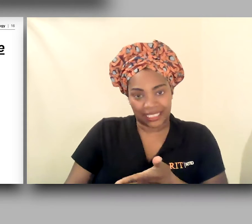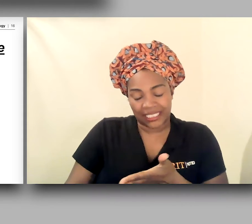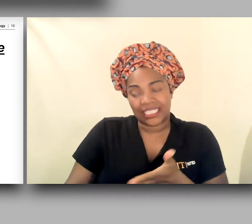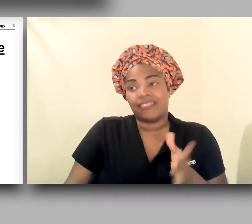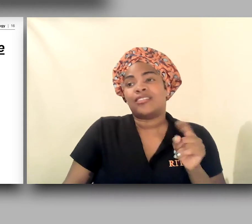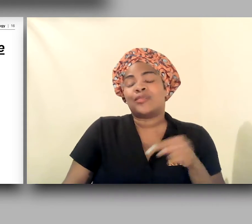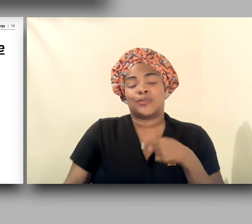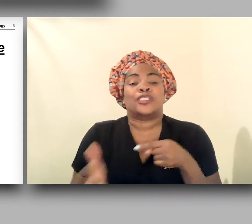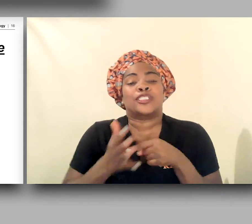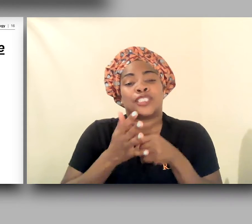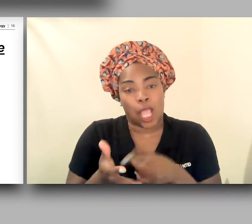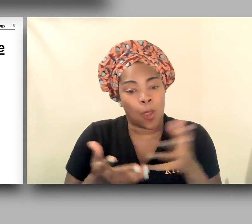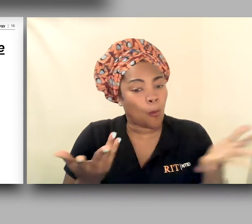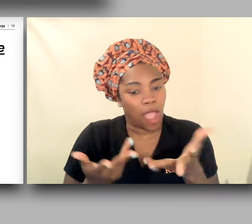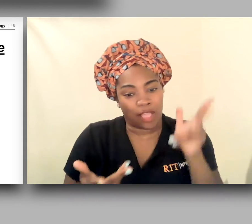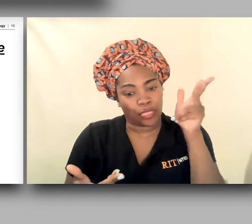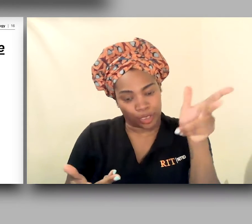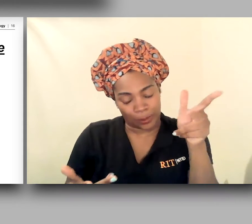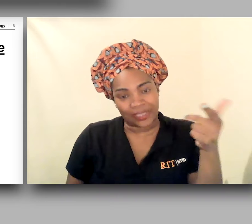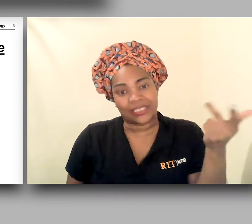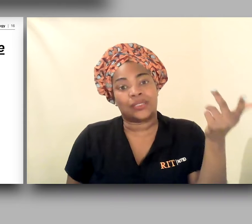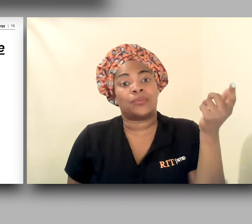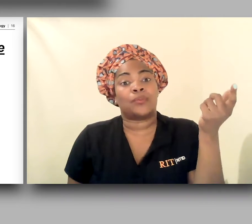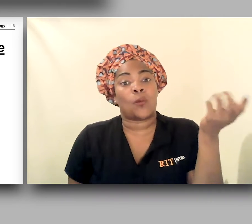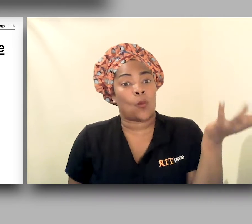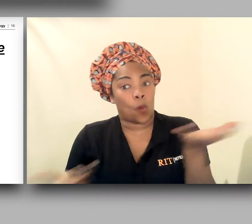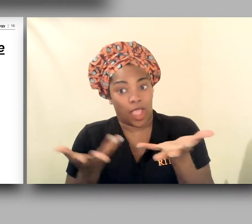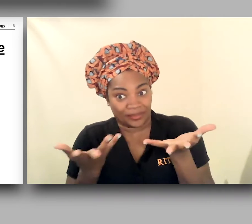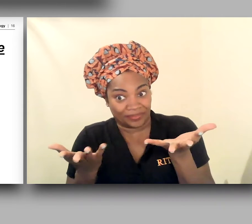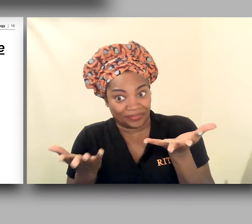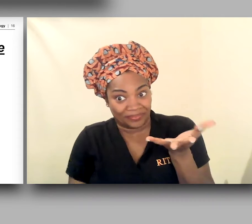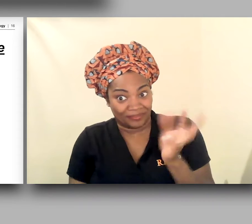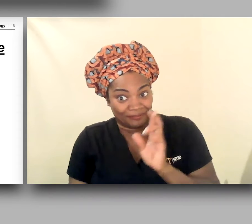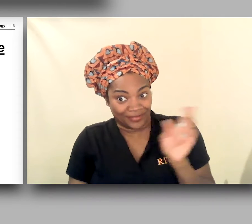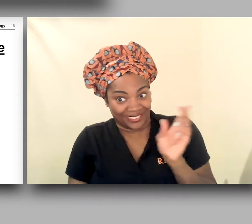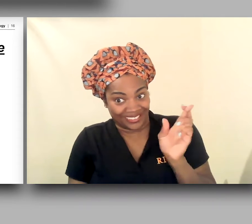I'll go ahead and I'll show you the 3. Are you guys ready?